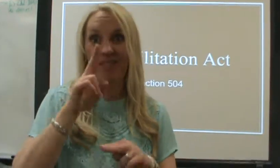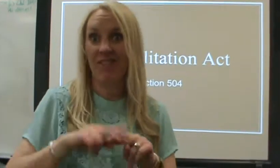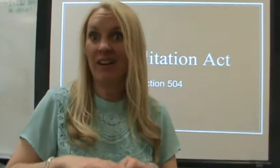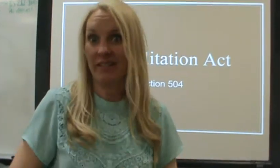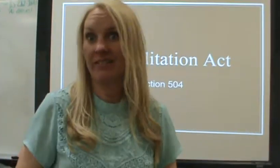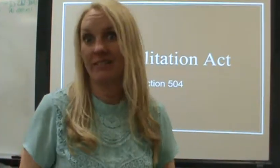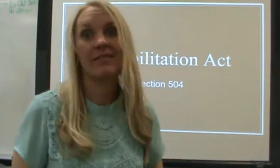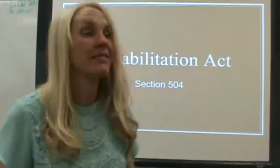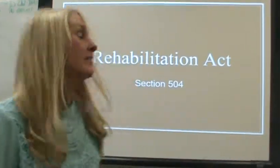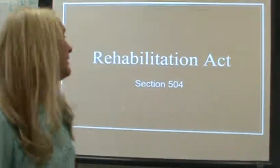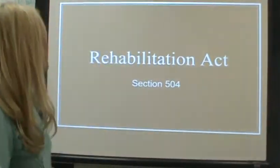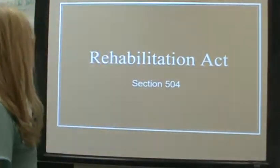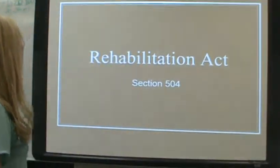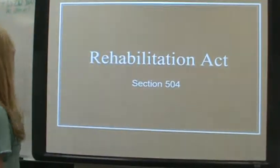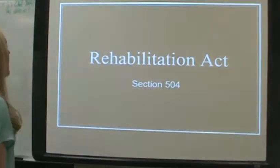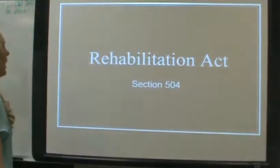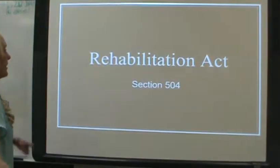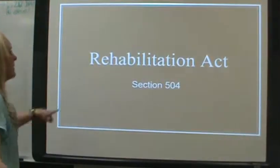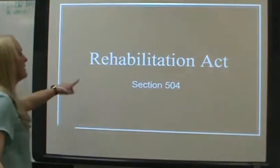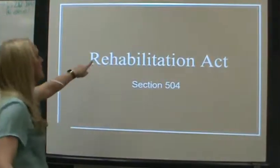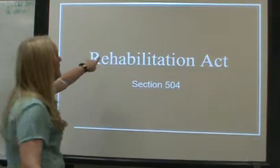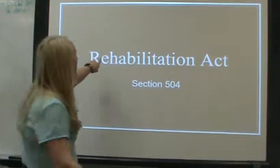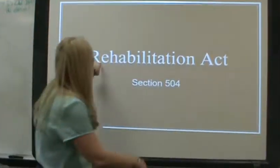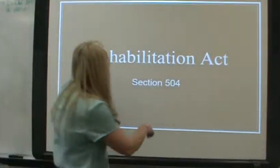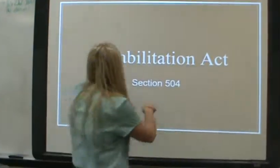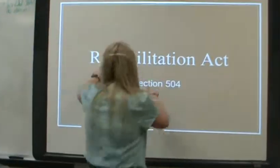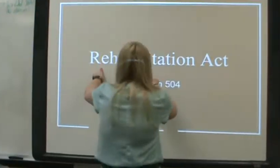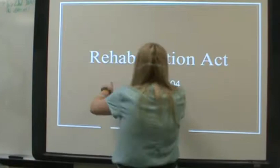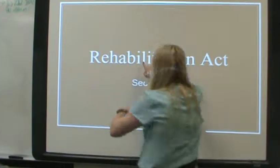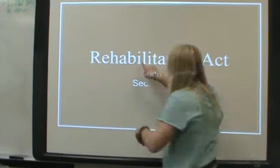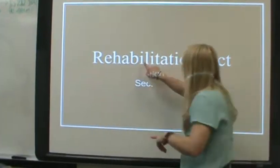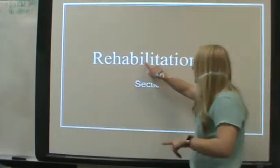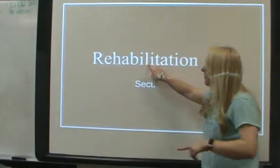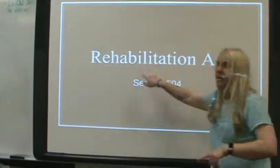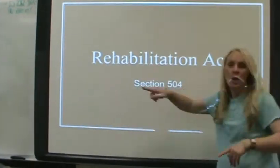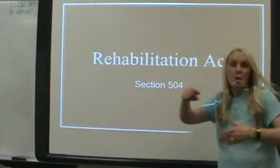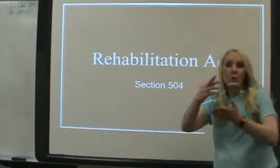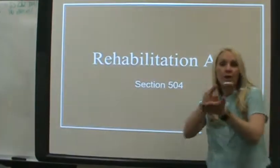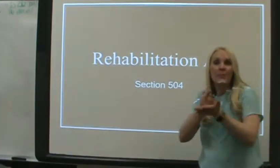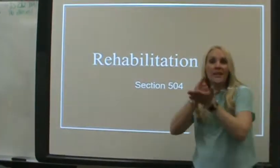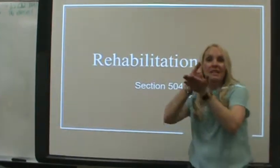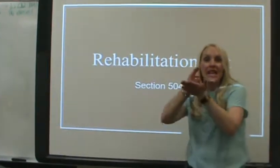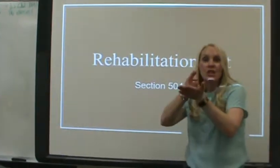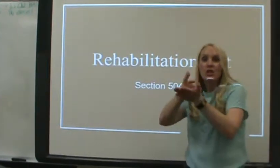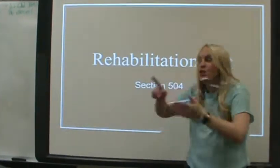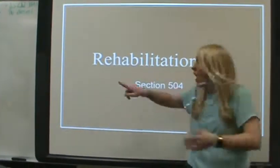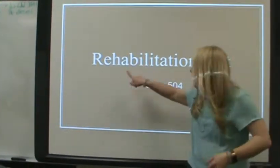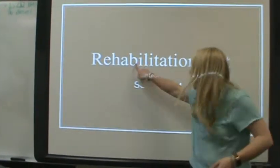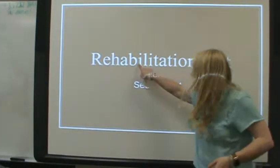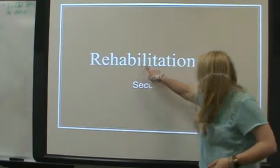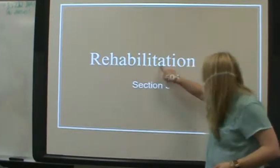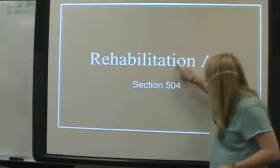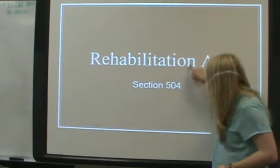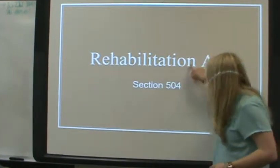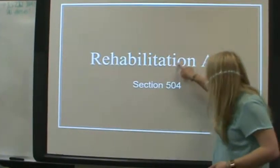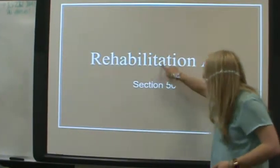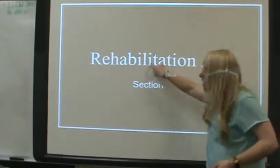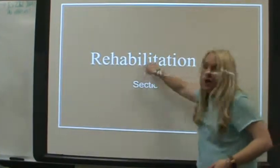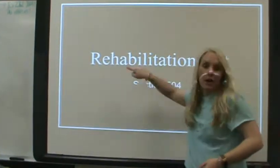Fun. All right, see, right here we have rehabilitation, all